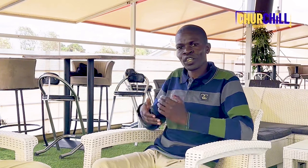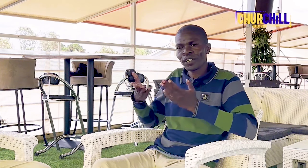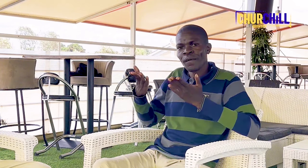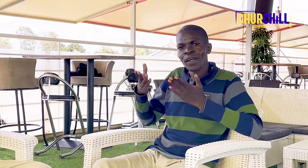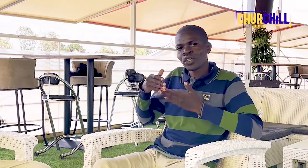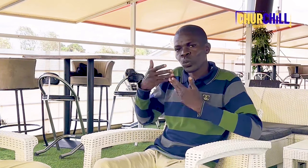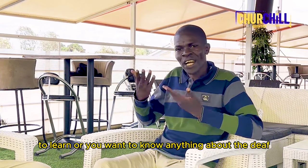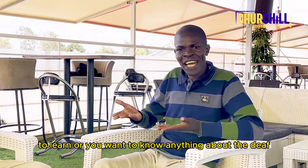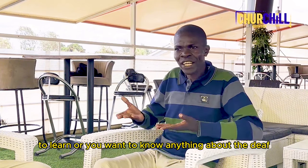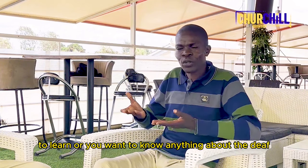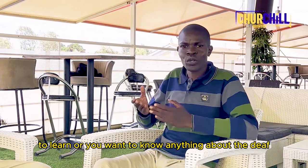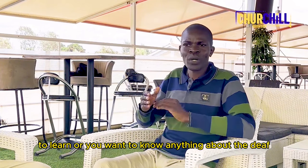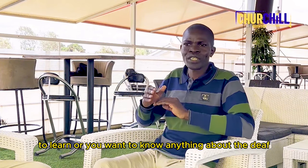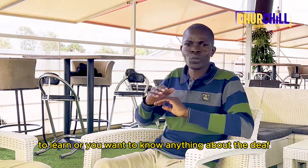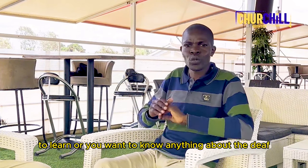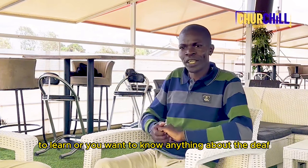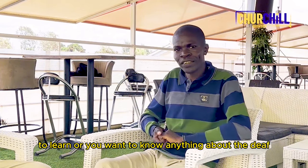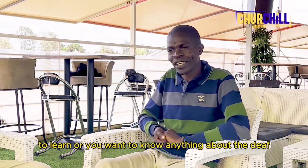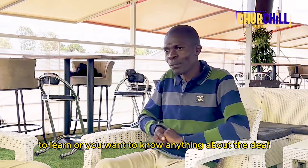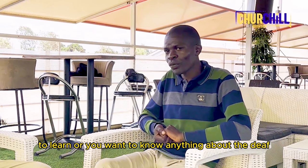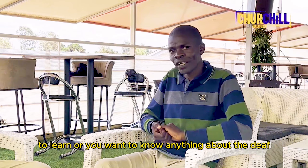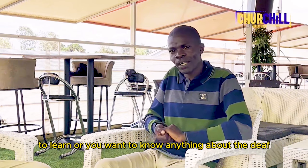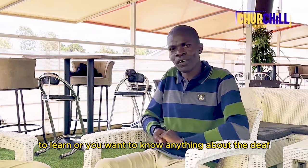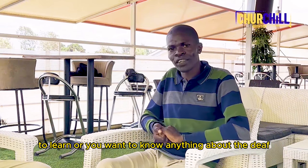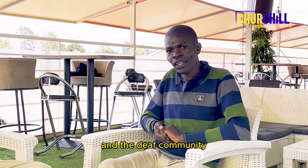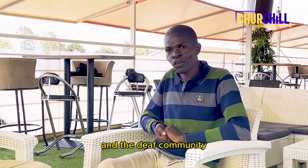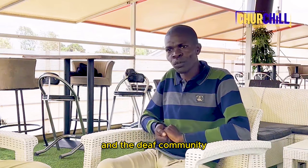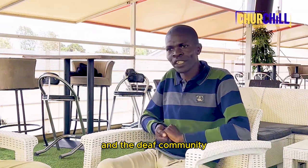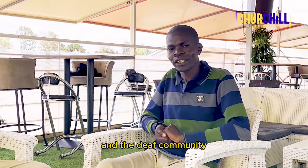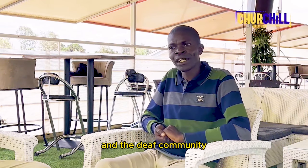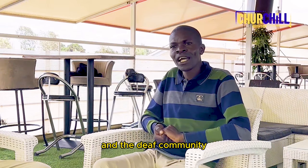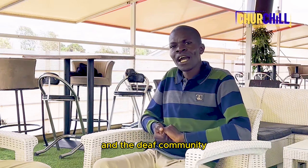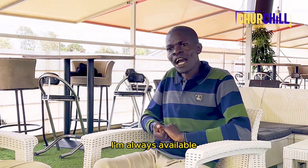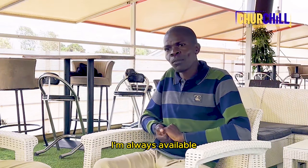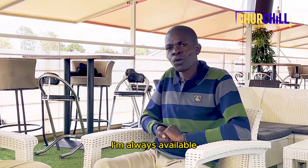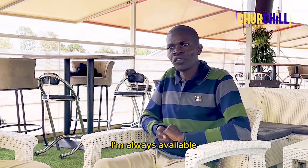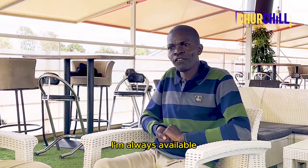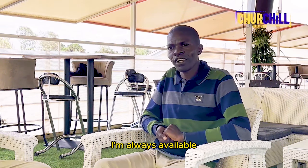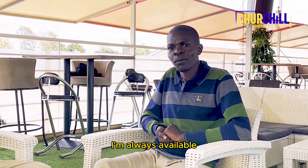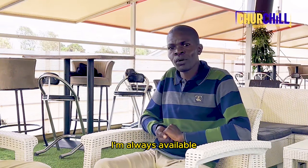or to learn, or you want to know anything about the deaf, and the deaf community, I am always available.